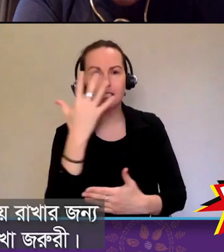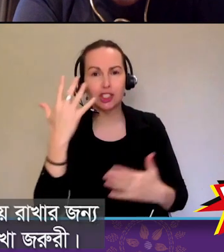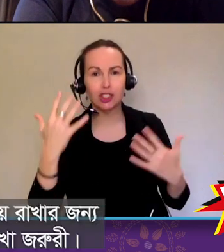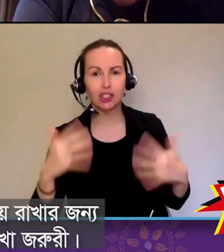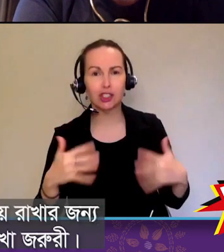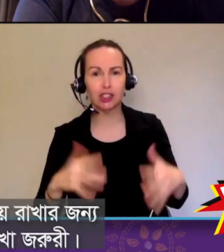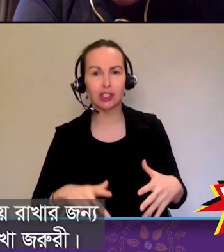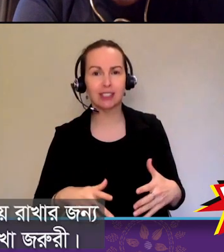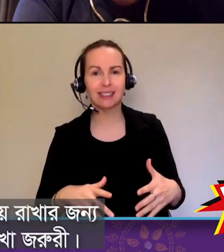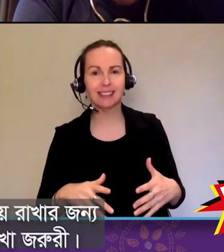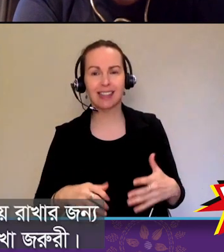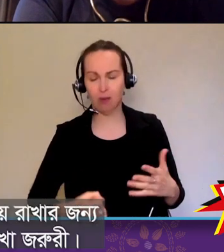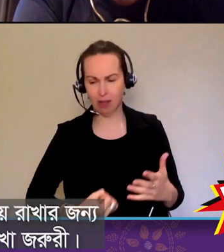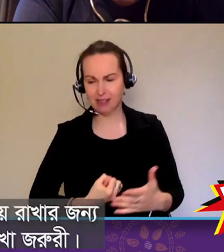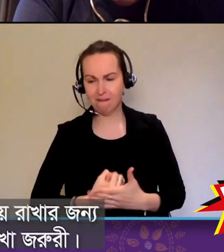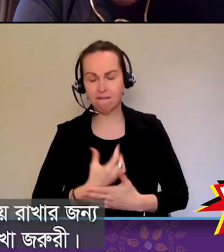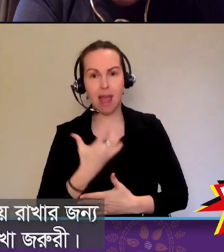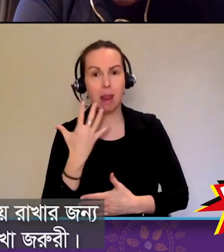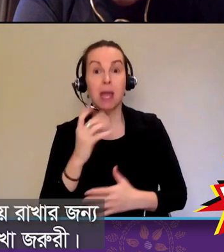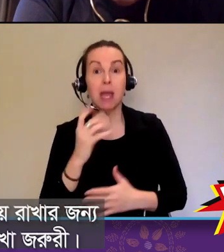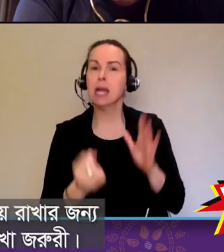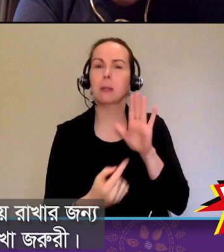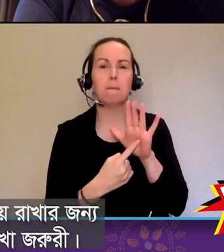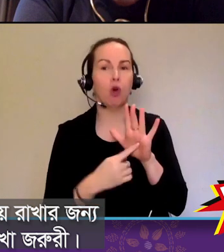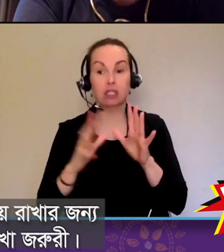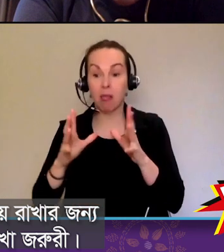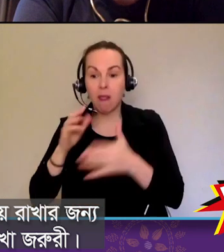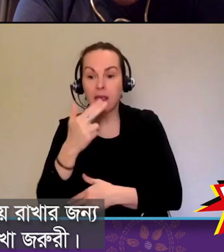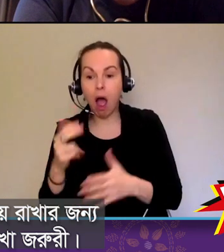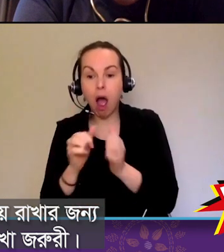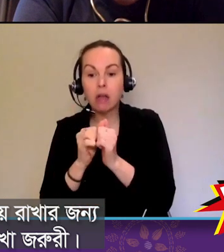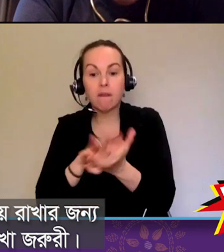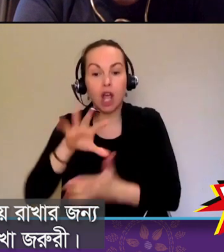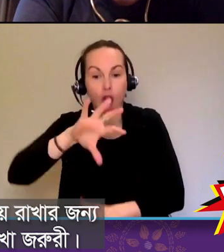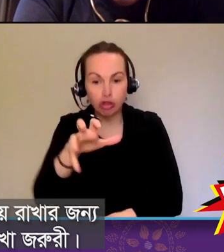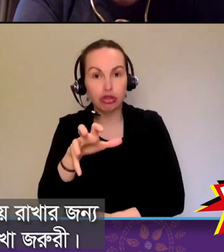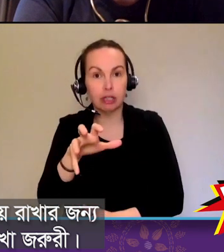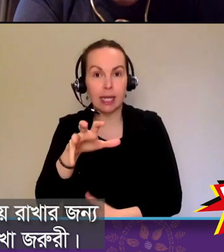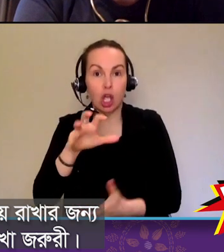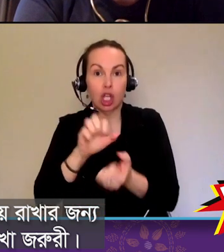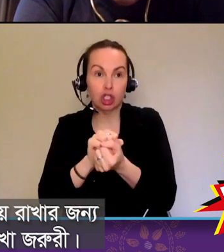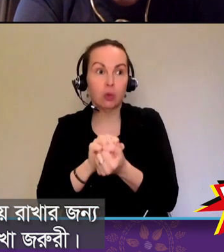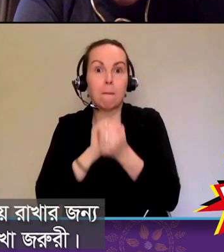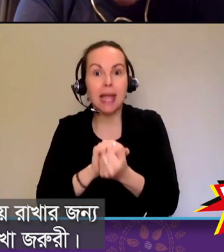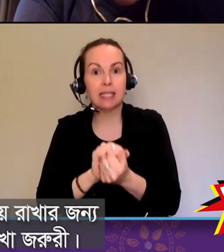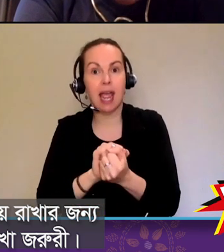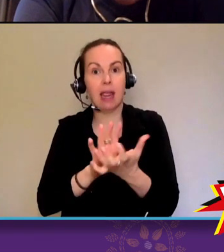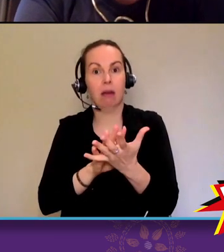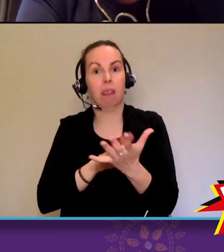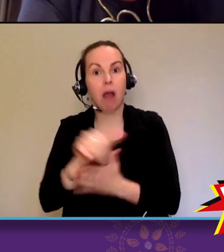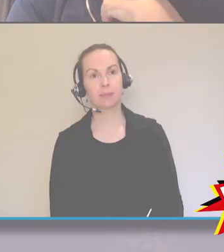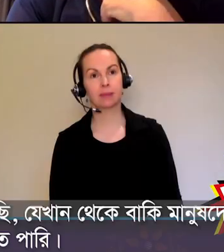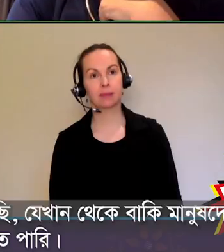it's important. It's important to hold on to the arts of the country in order to maintain the culture and the traditions. It's very